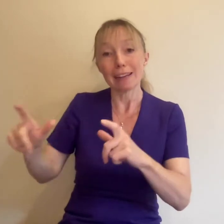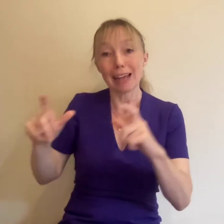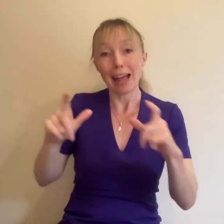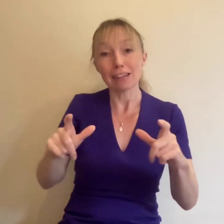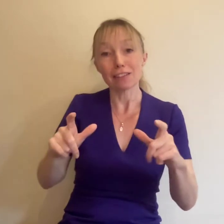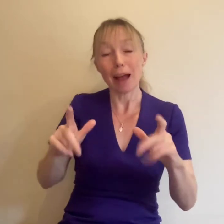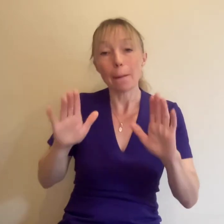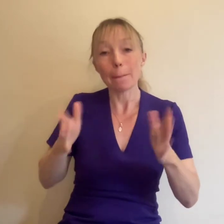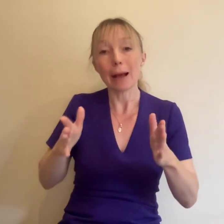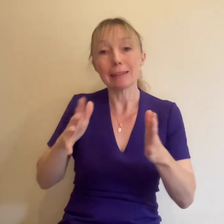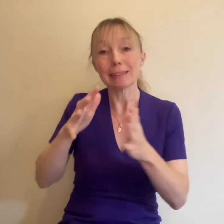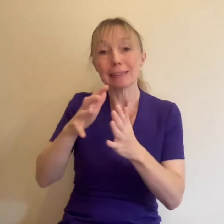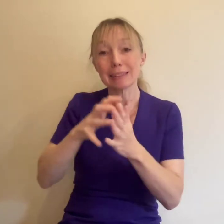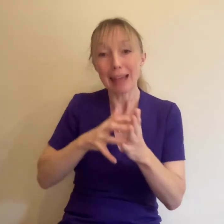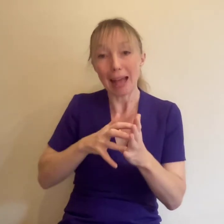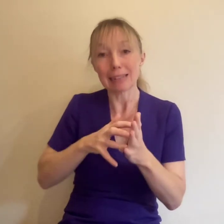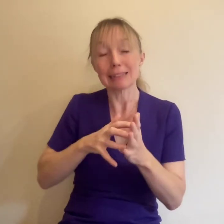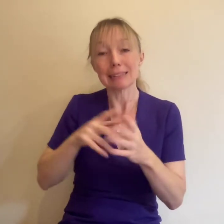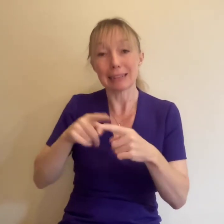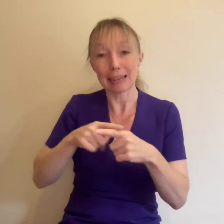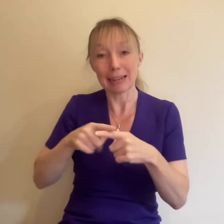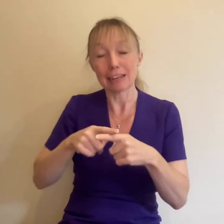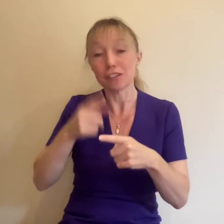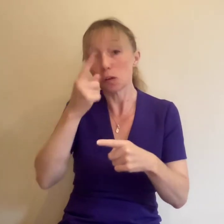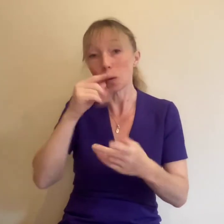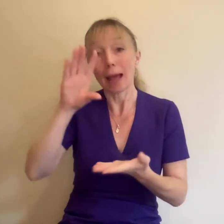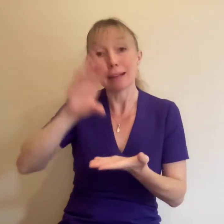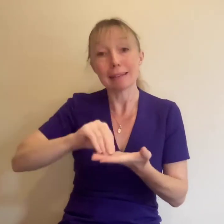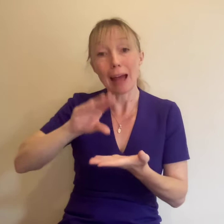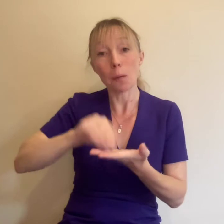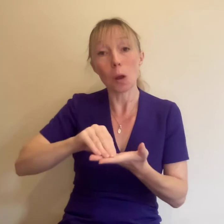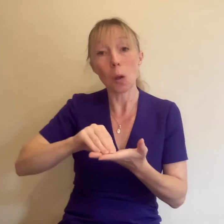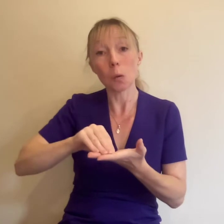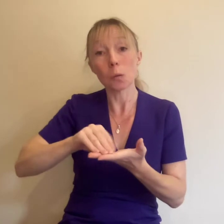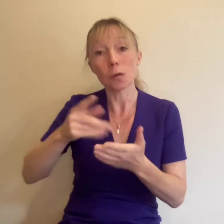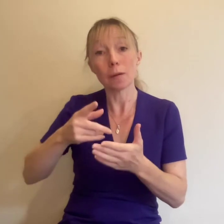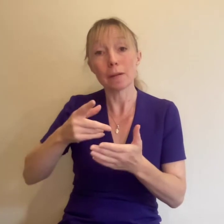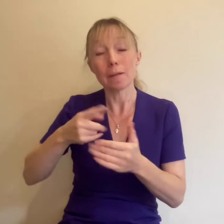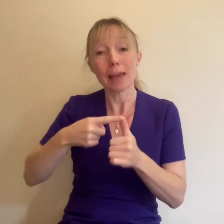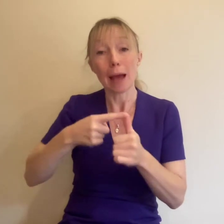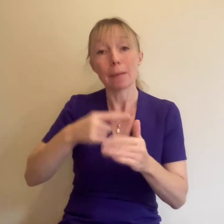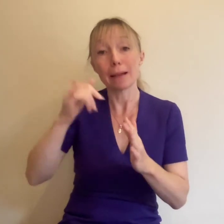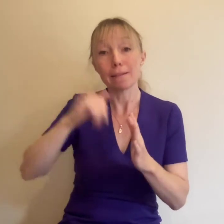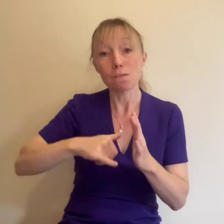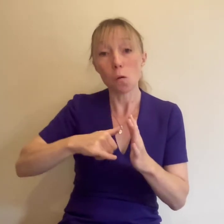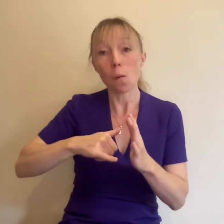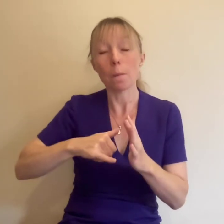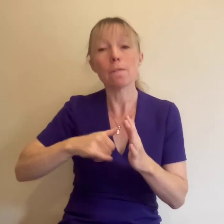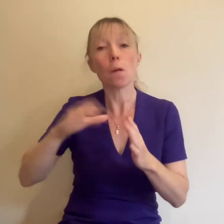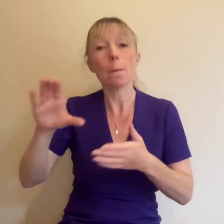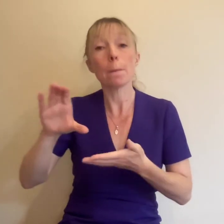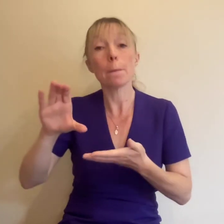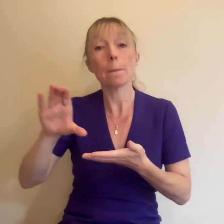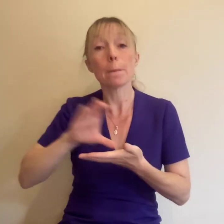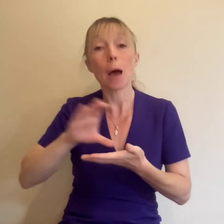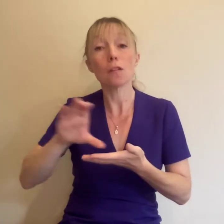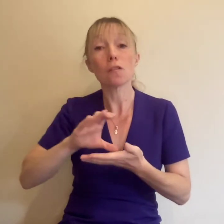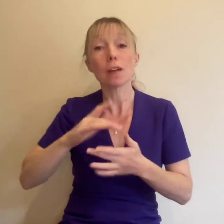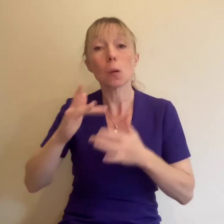You can download the entry form from the Bursary website, which gives more details. The entry form is available in